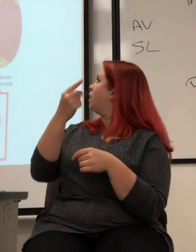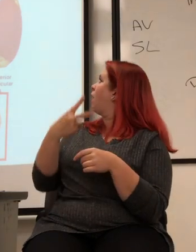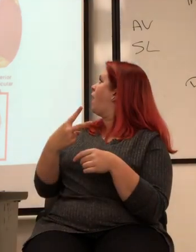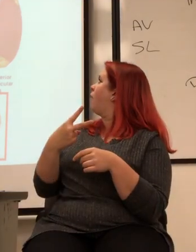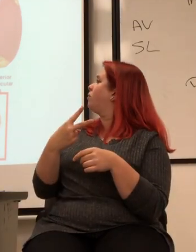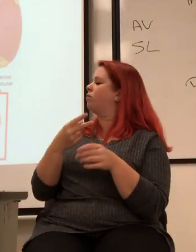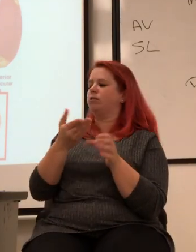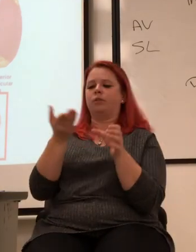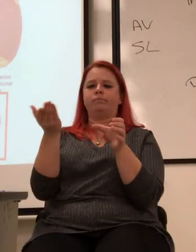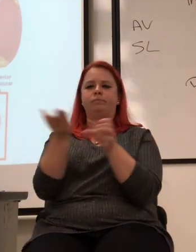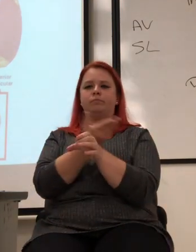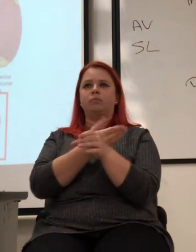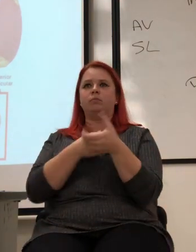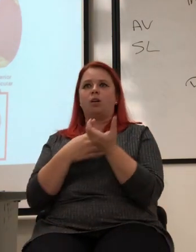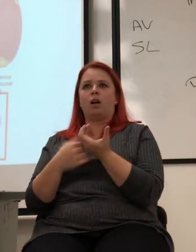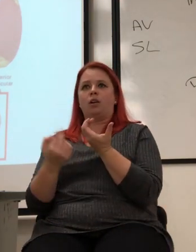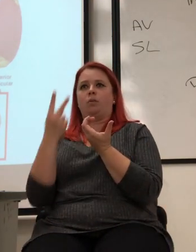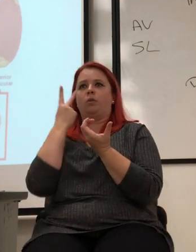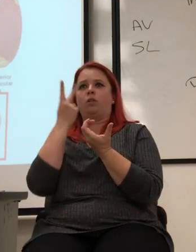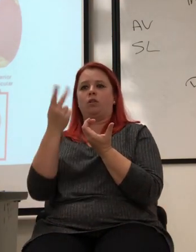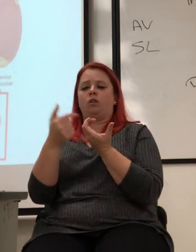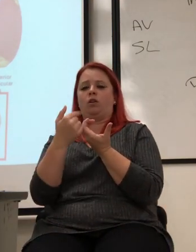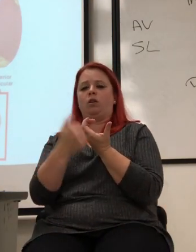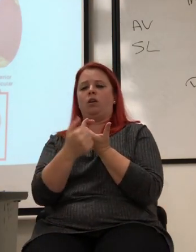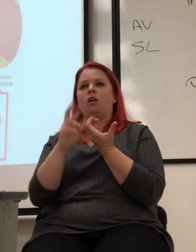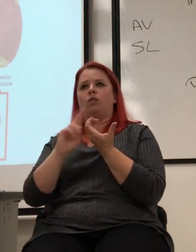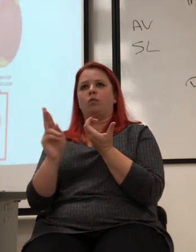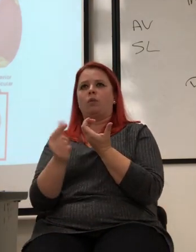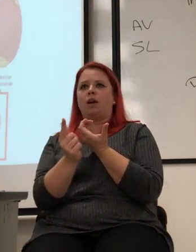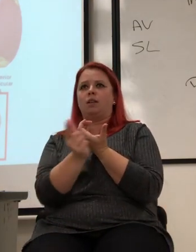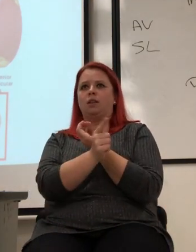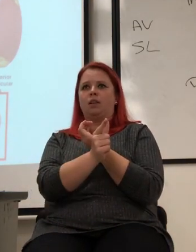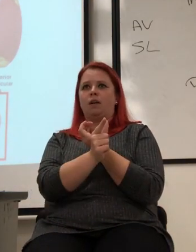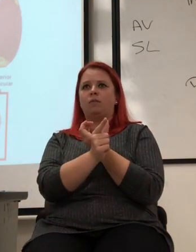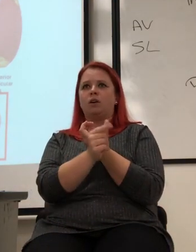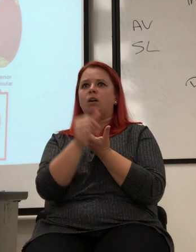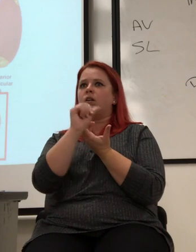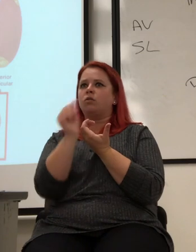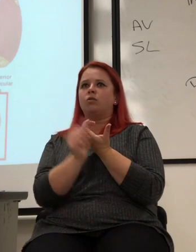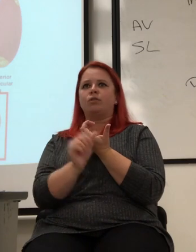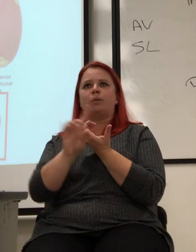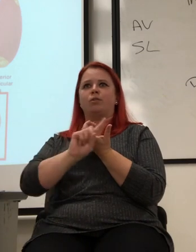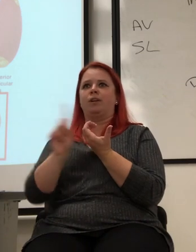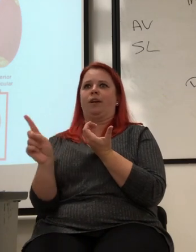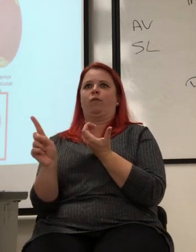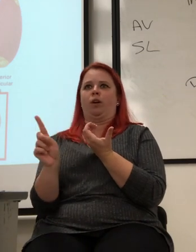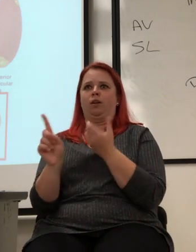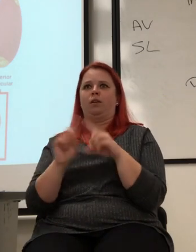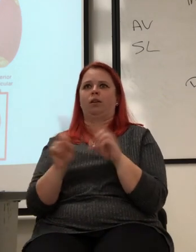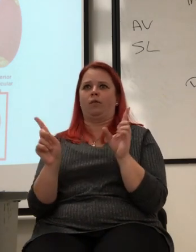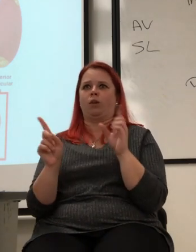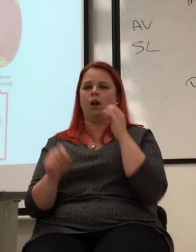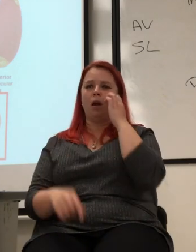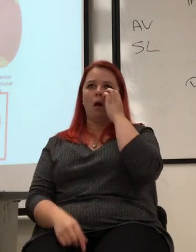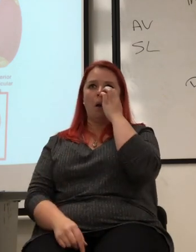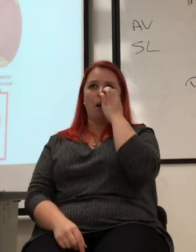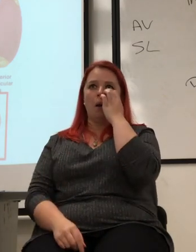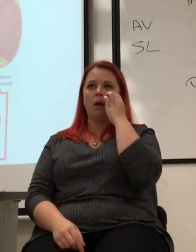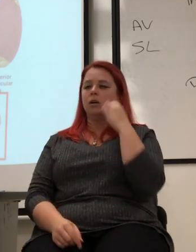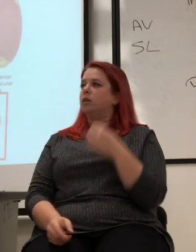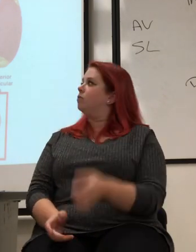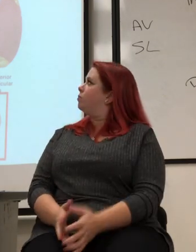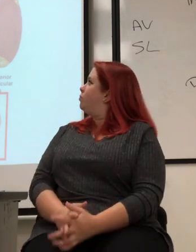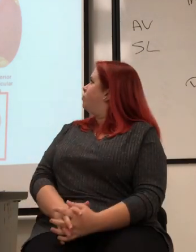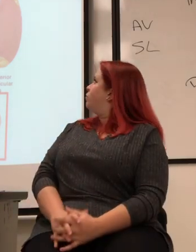the shape of right ventricle, left ventricle. Again, the shapes are different. Okay? These ventricles aren't the same